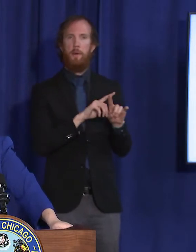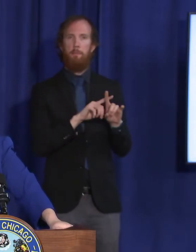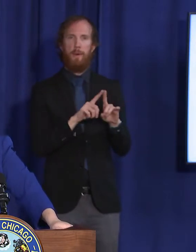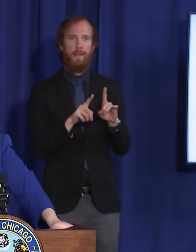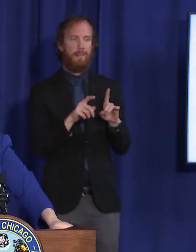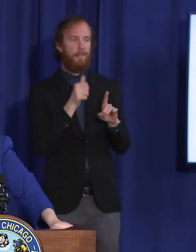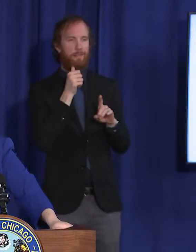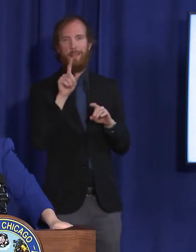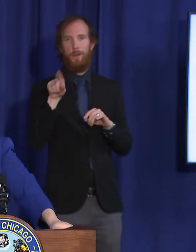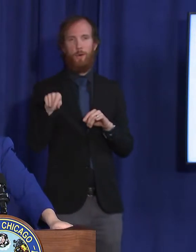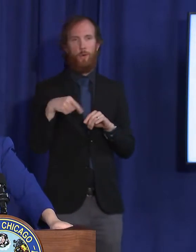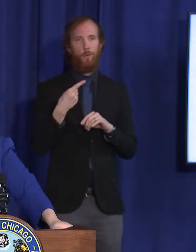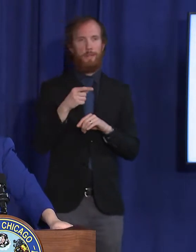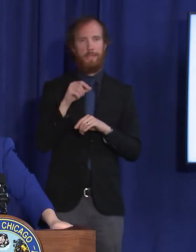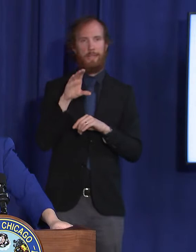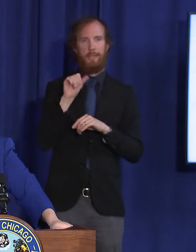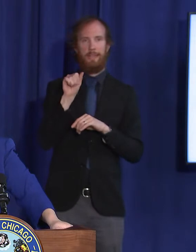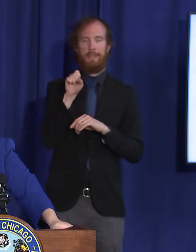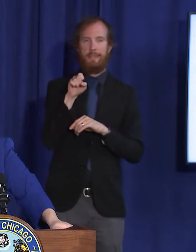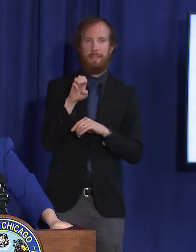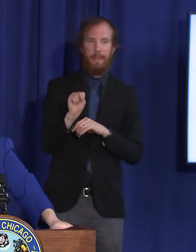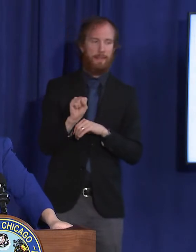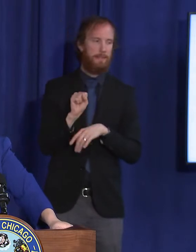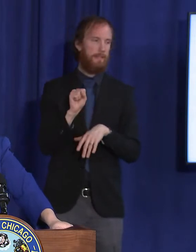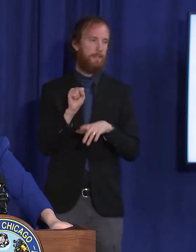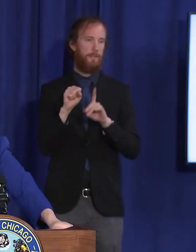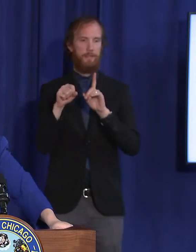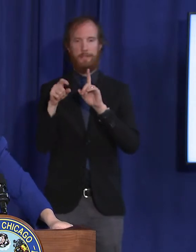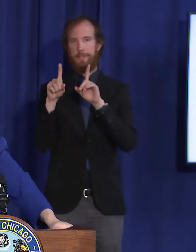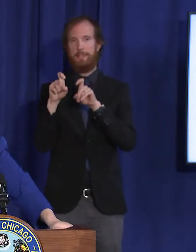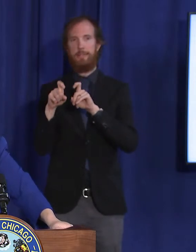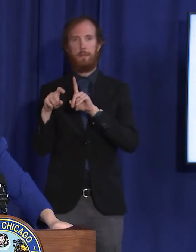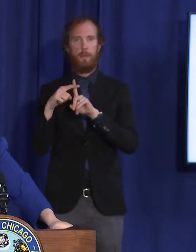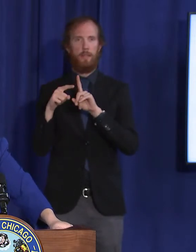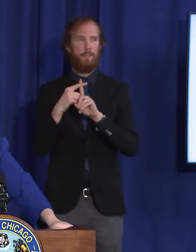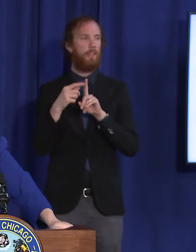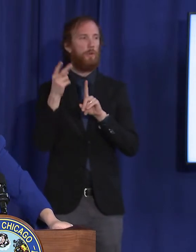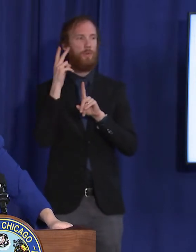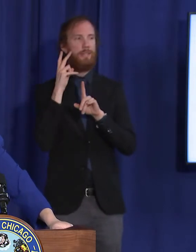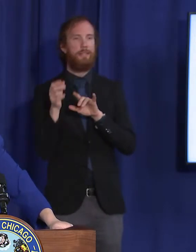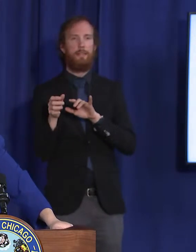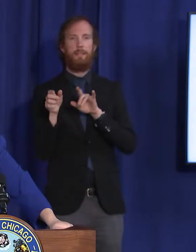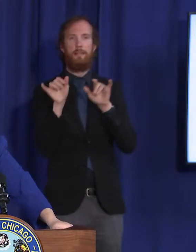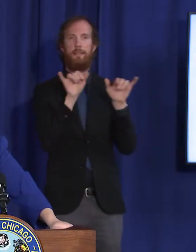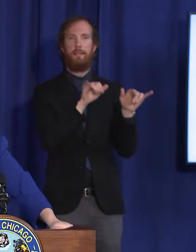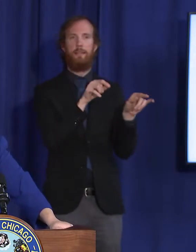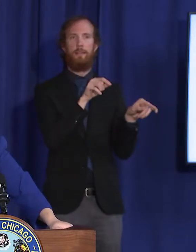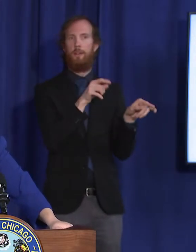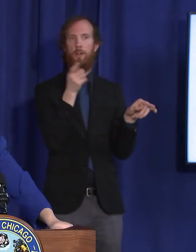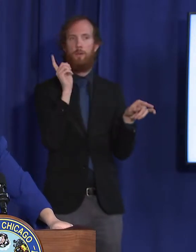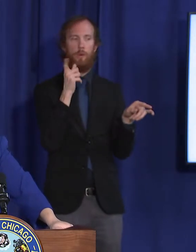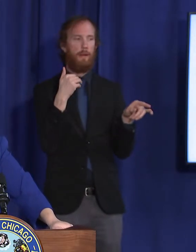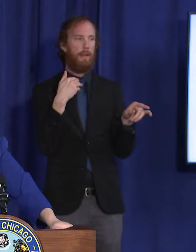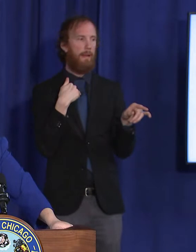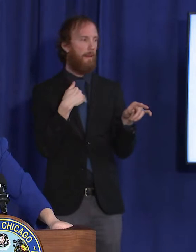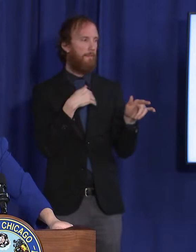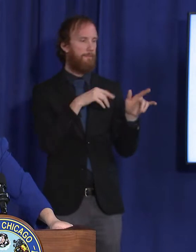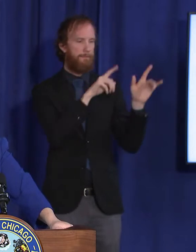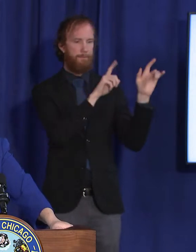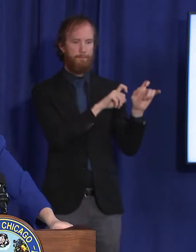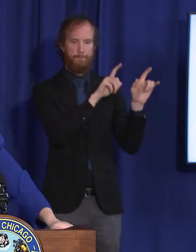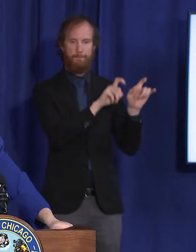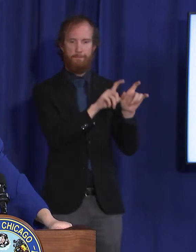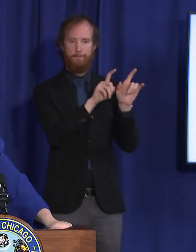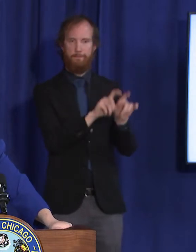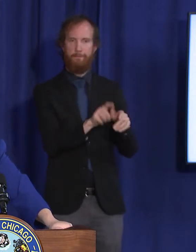that in cases or just see that in positivity. We saw those in the settings where we have actually had very consistent testing all along. And